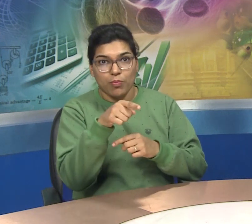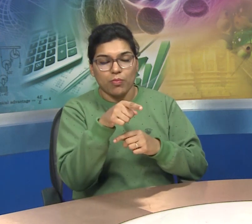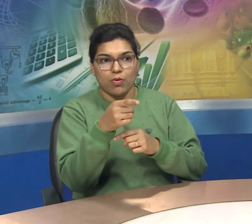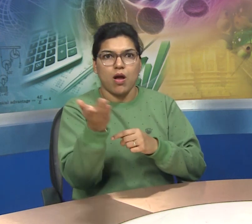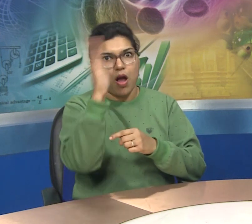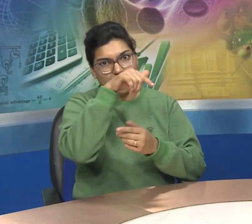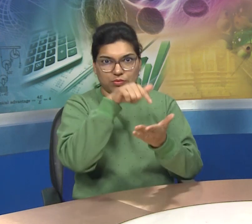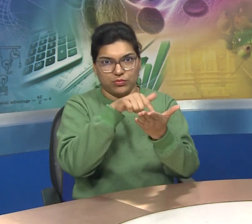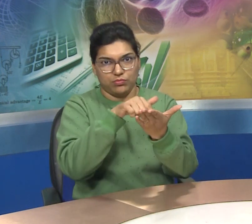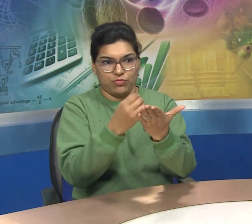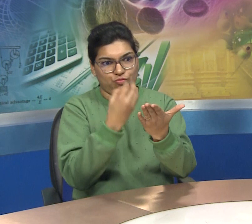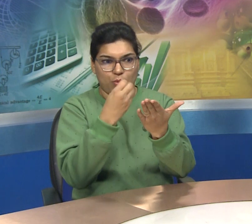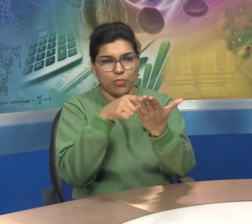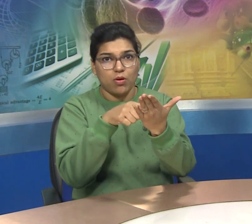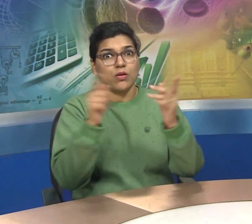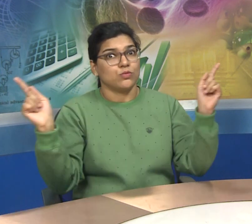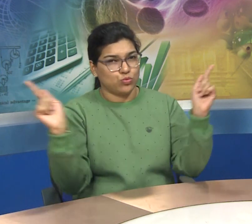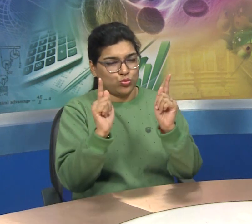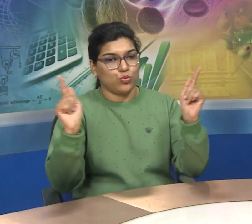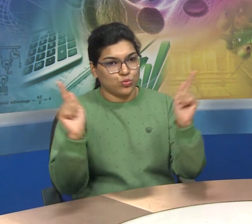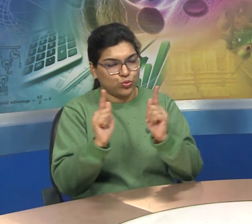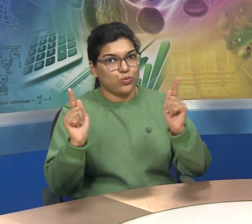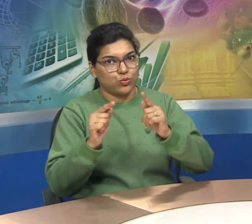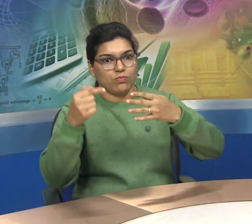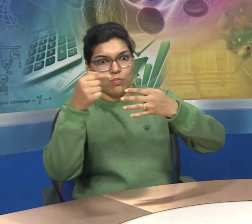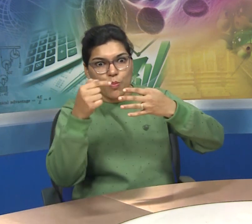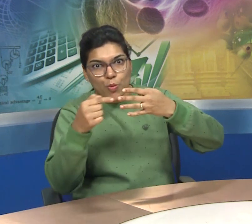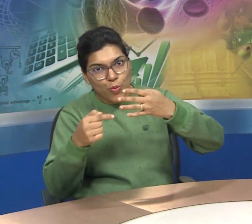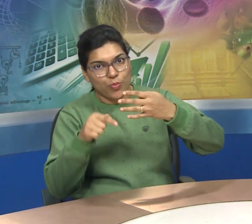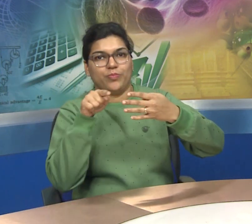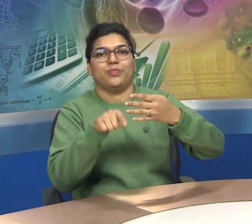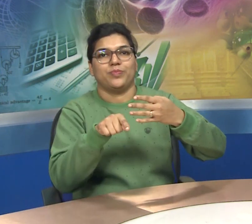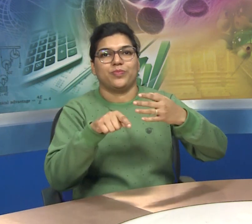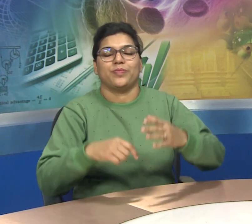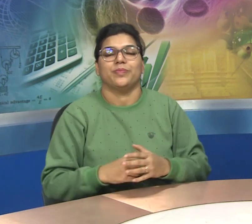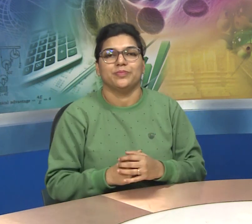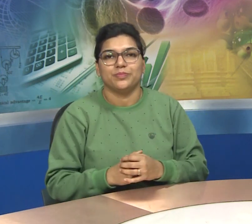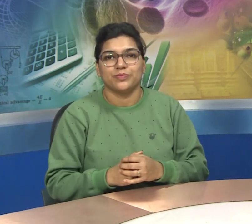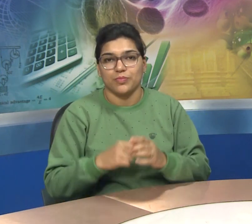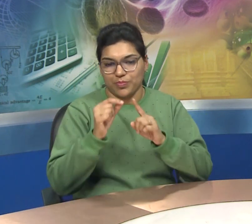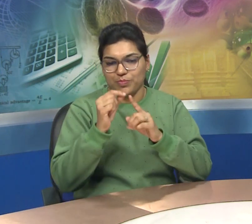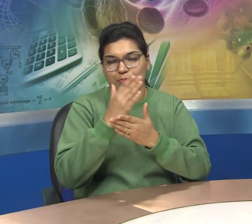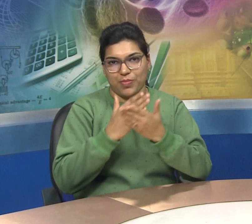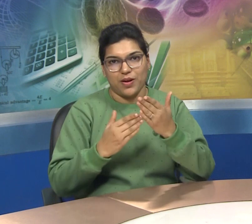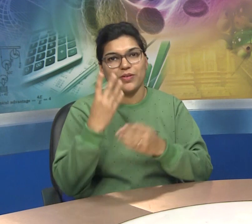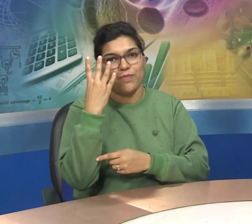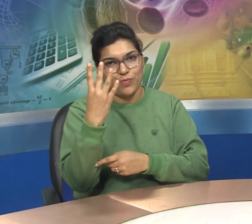screen. Lesson name is Overview of Information Sources, Video